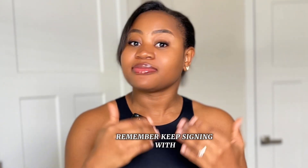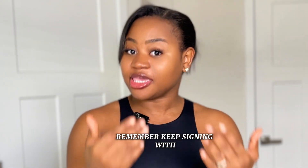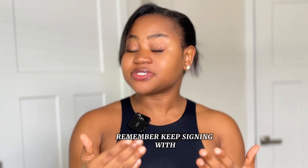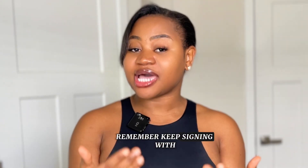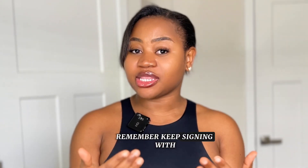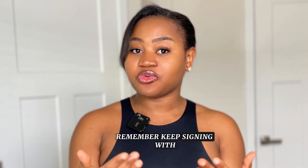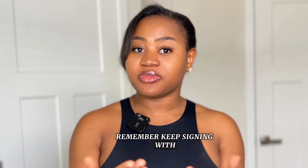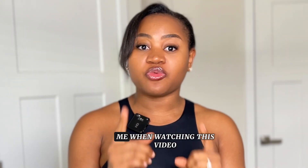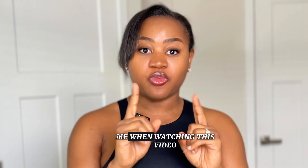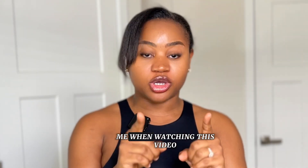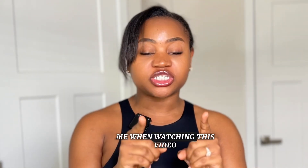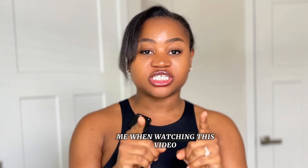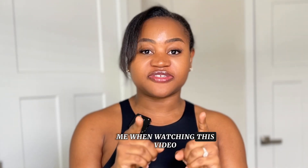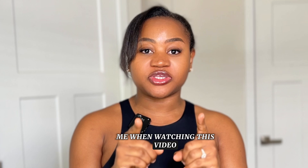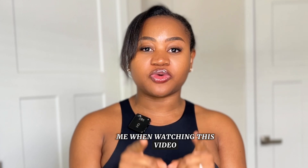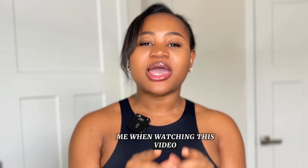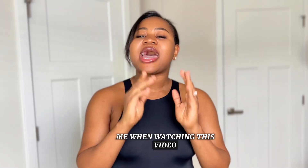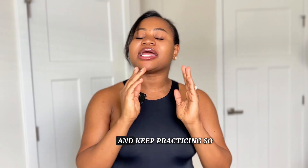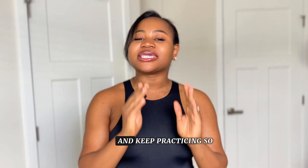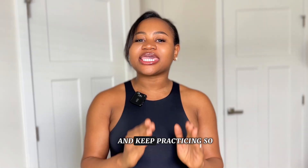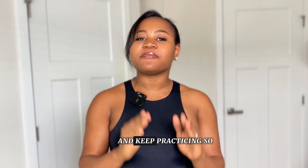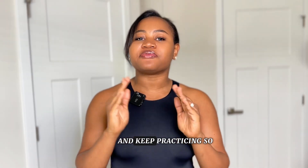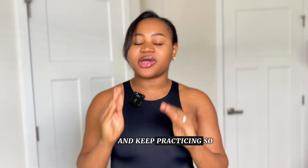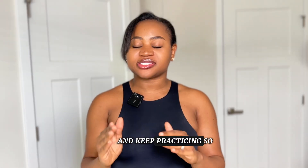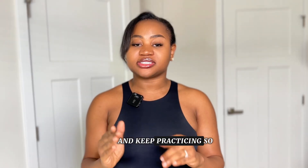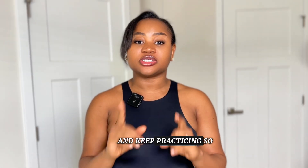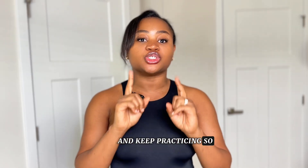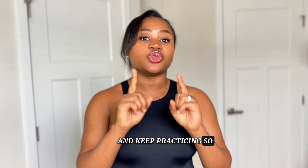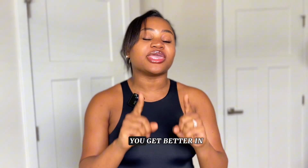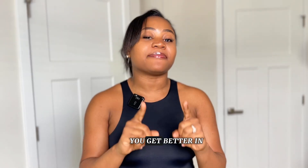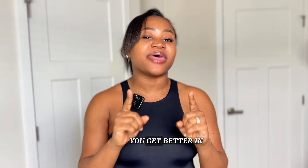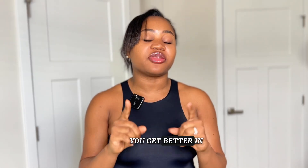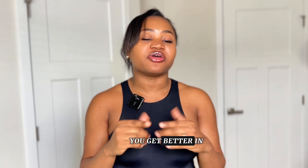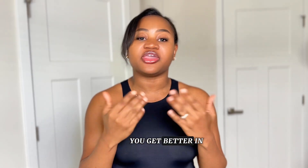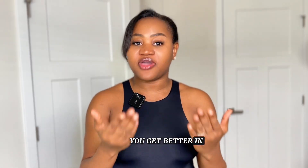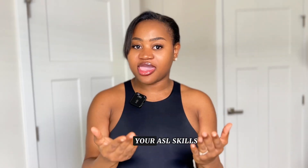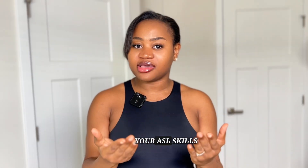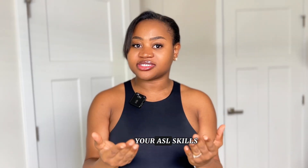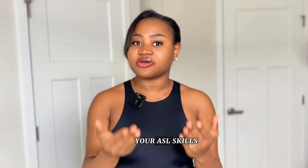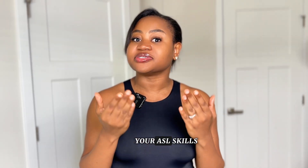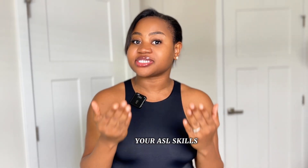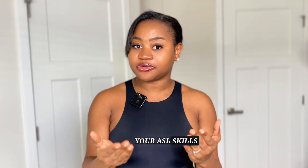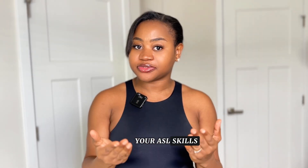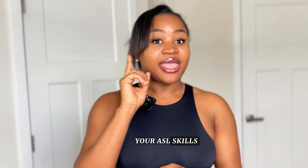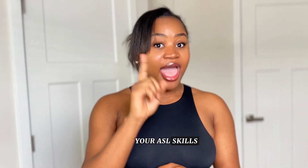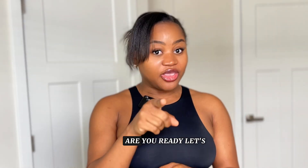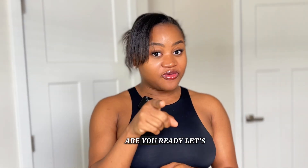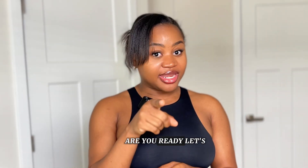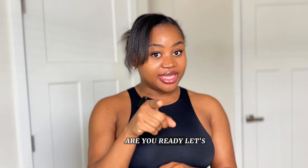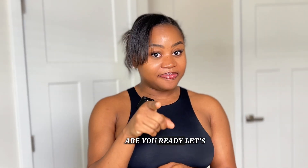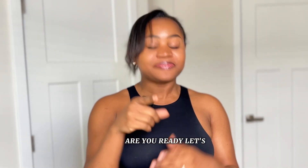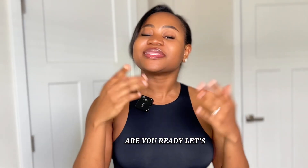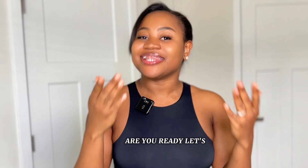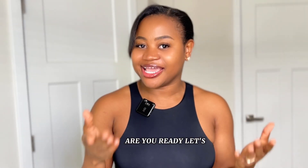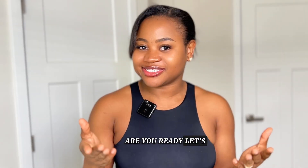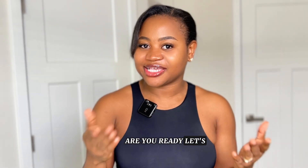keep signing with me when watching this video and keep practicing so you get better in your ASL skills. Are you ready? Let's get